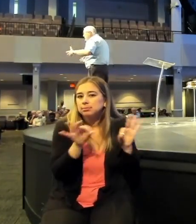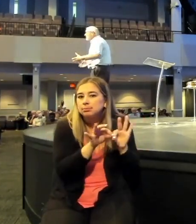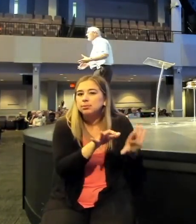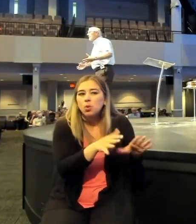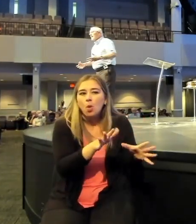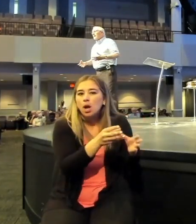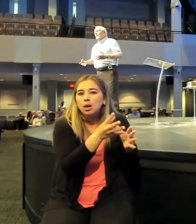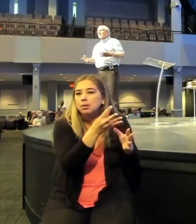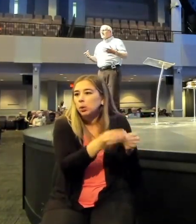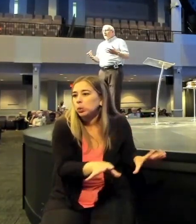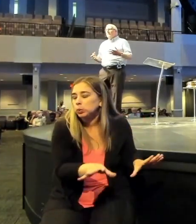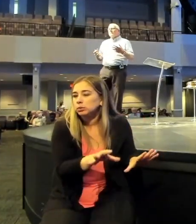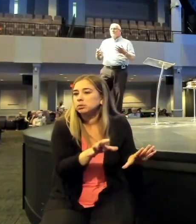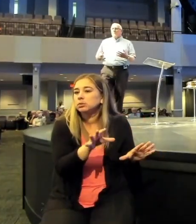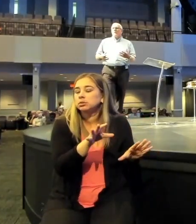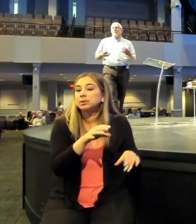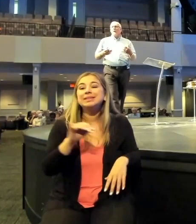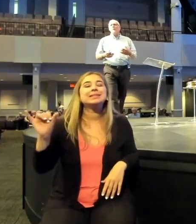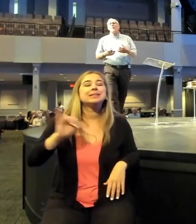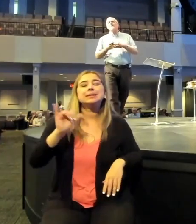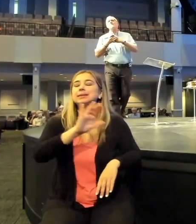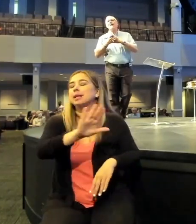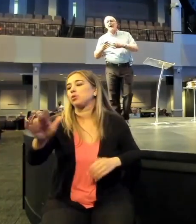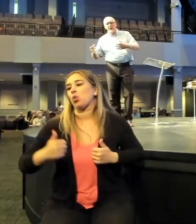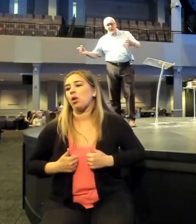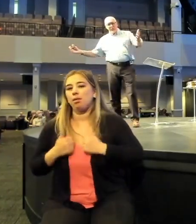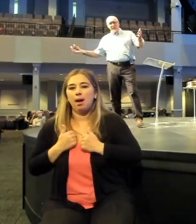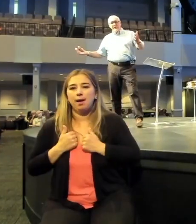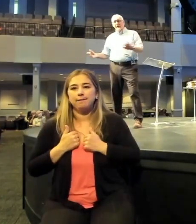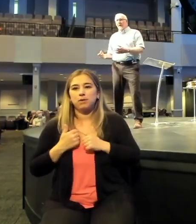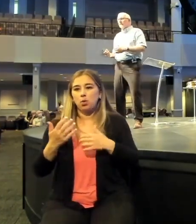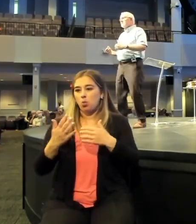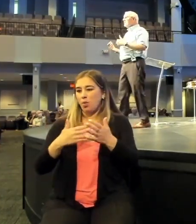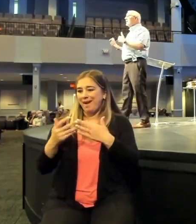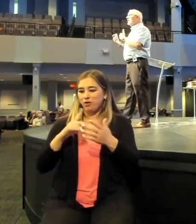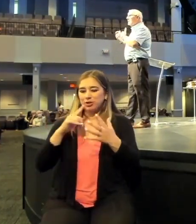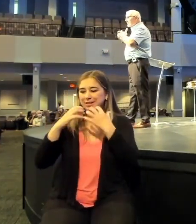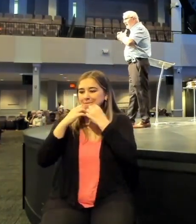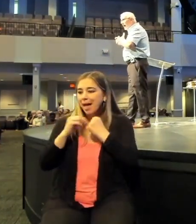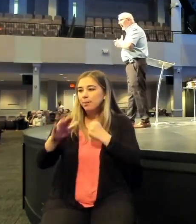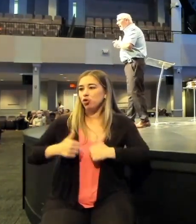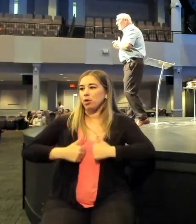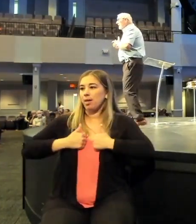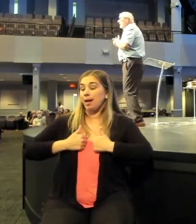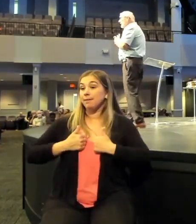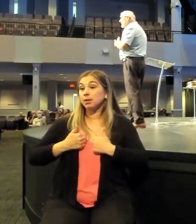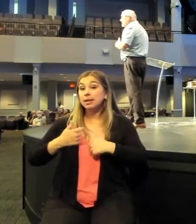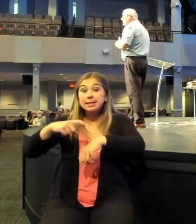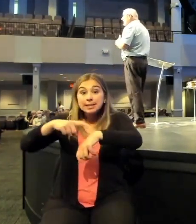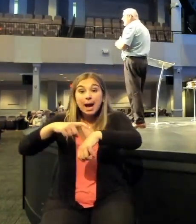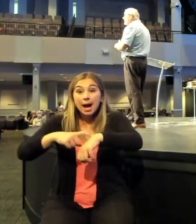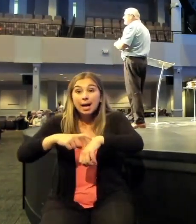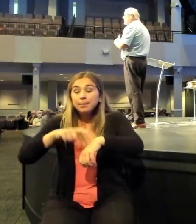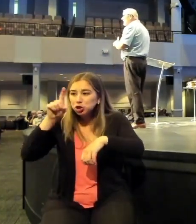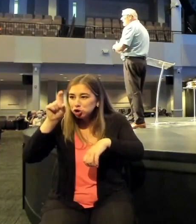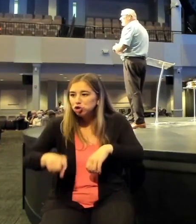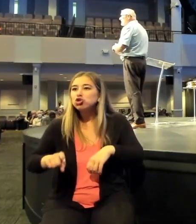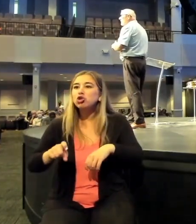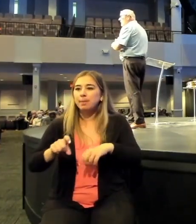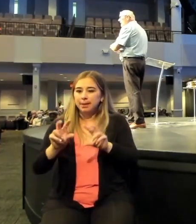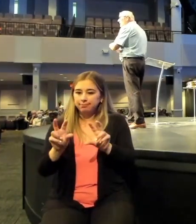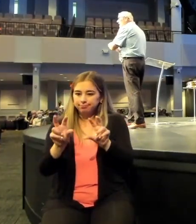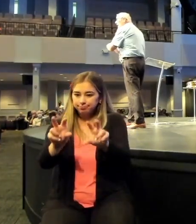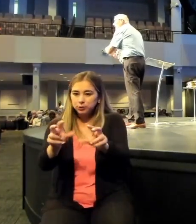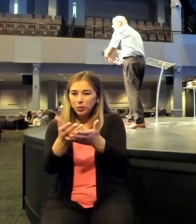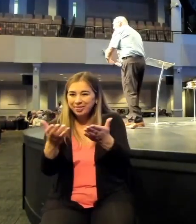to lose them. The same is true for your life. What is valuable in your life? And so your time needs to be given to the things